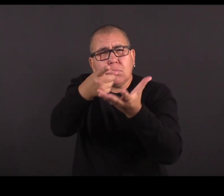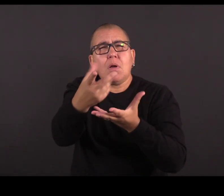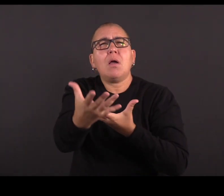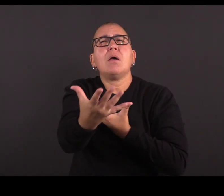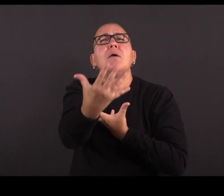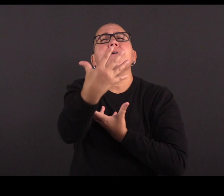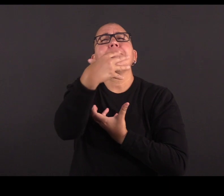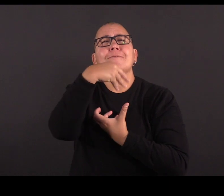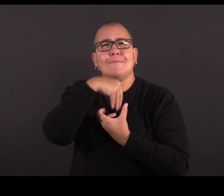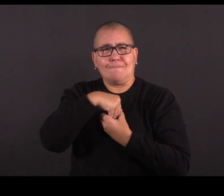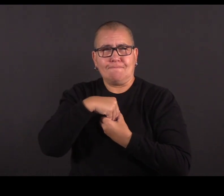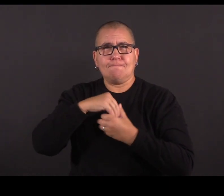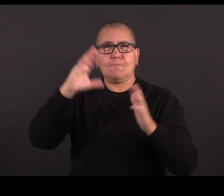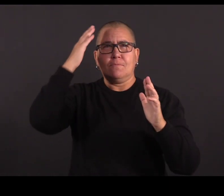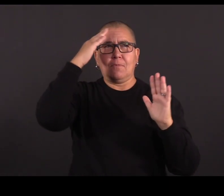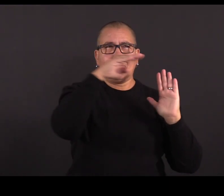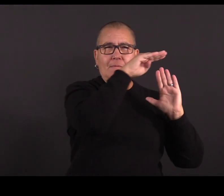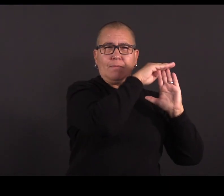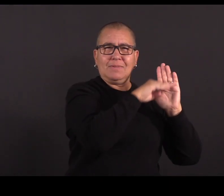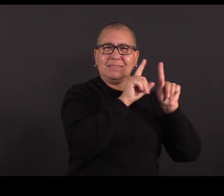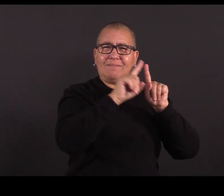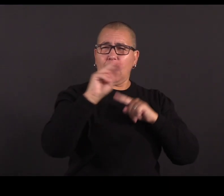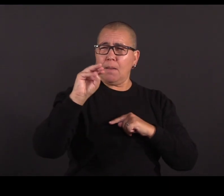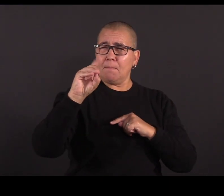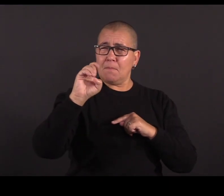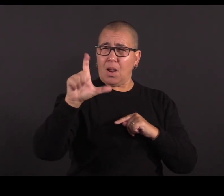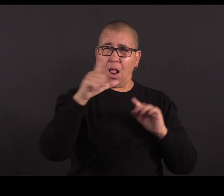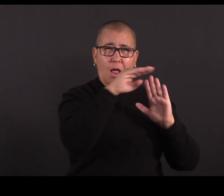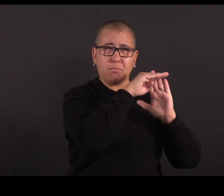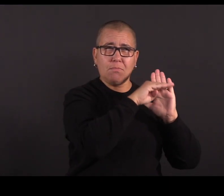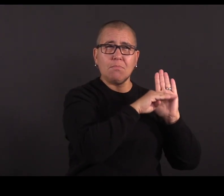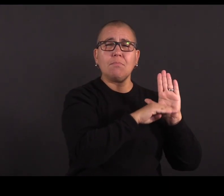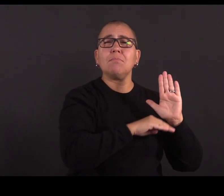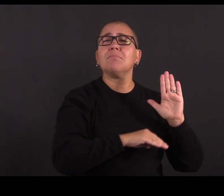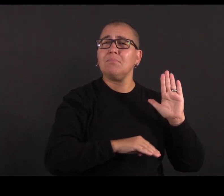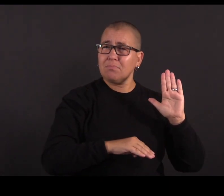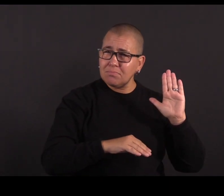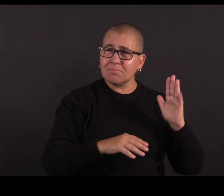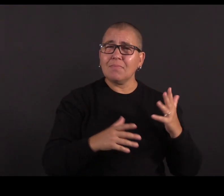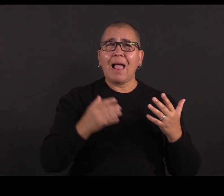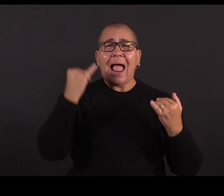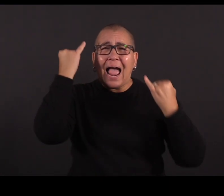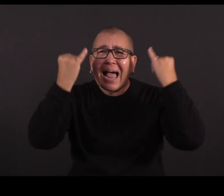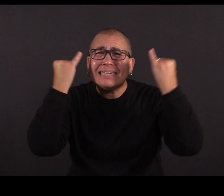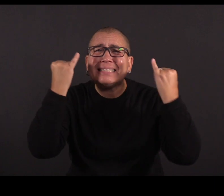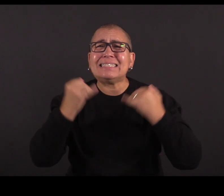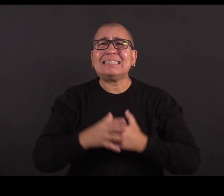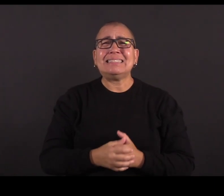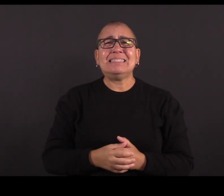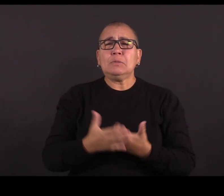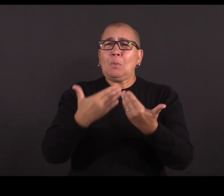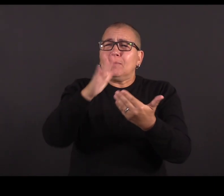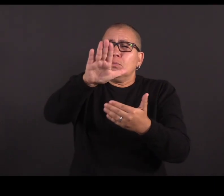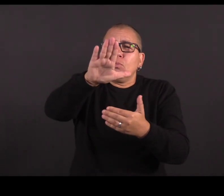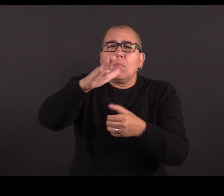models and that it might have generated some ideas you could consider exploring in your agency.